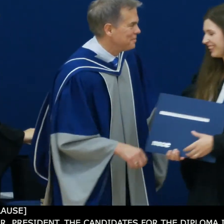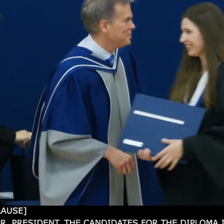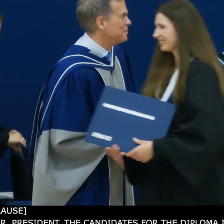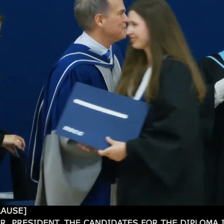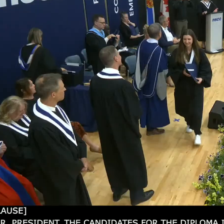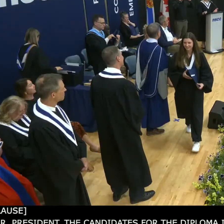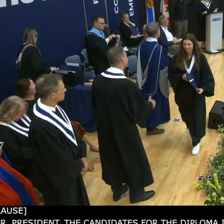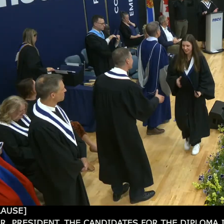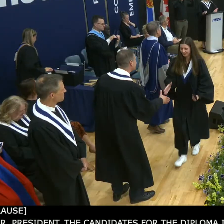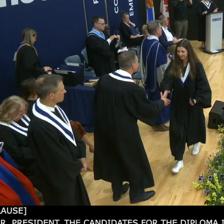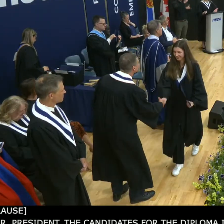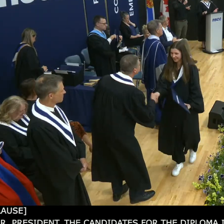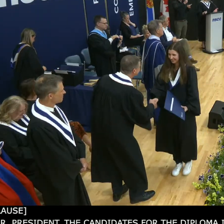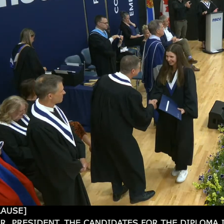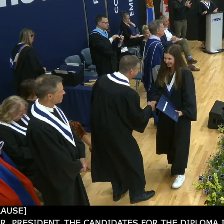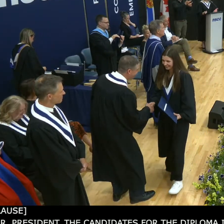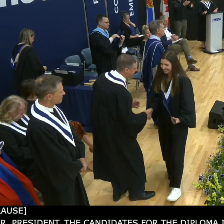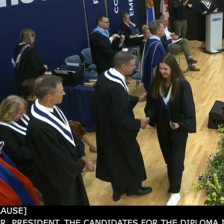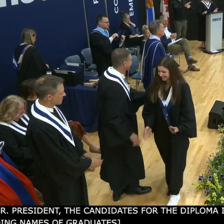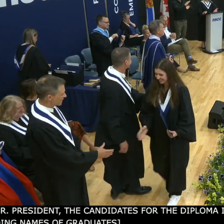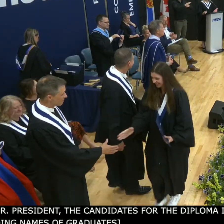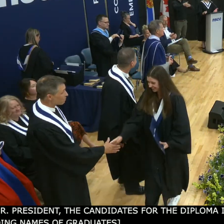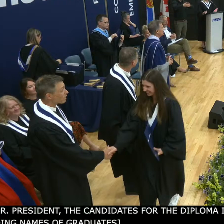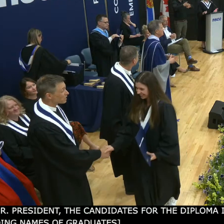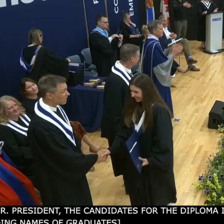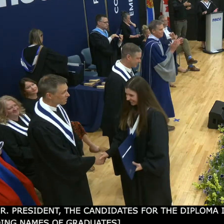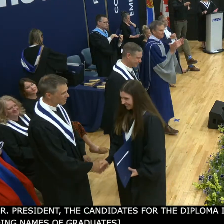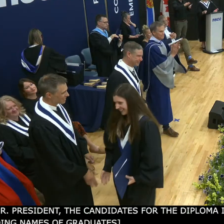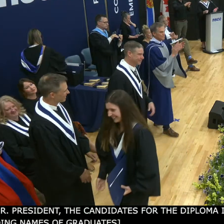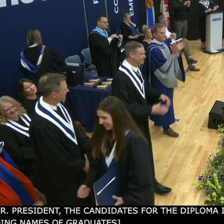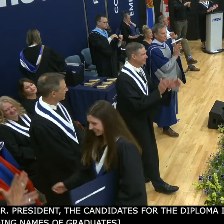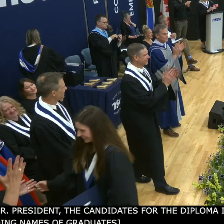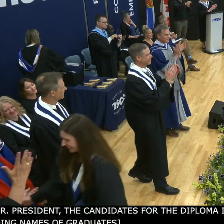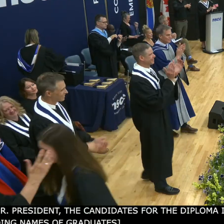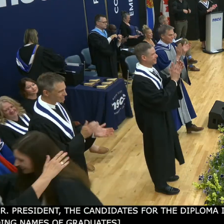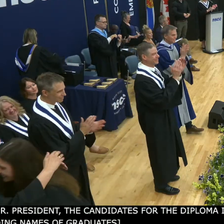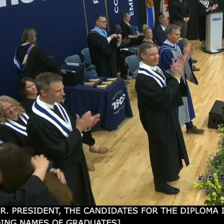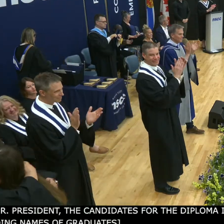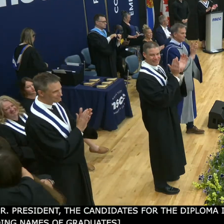Mr. President, the graduates in Business Administration Accounting.